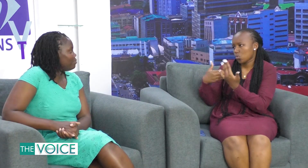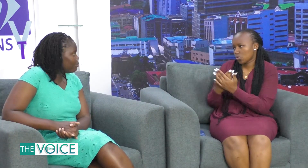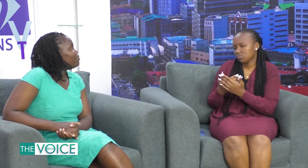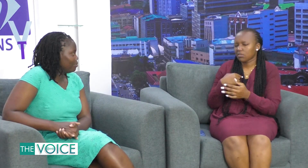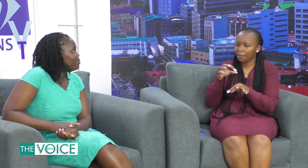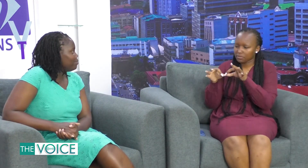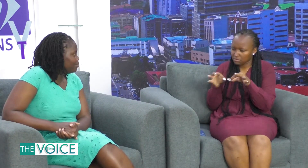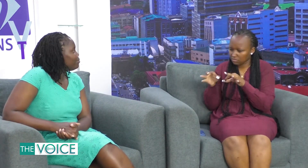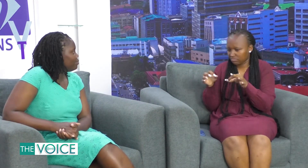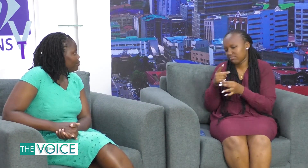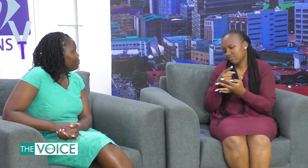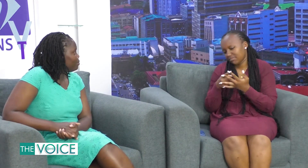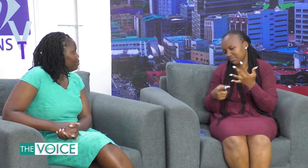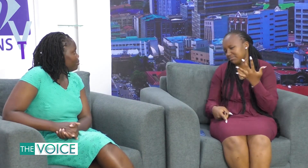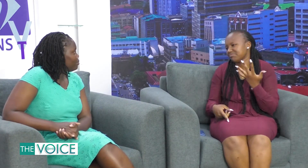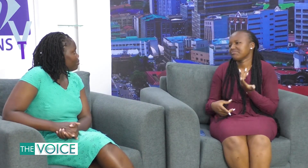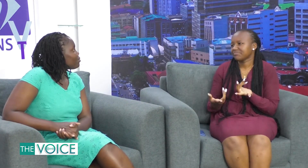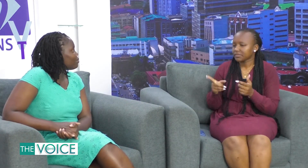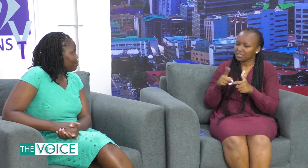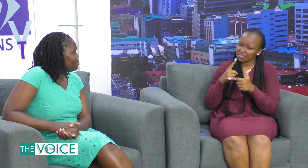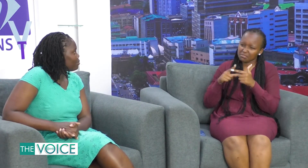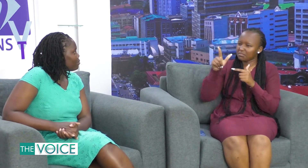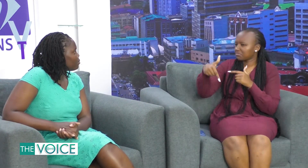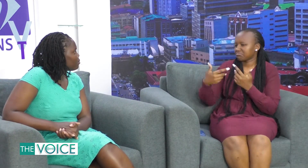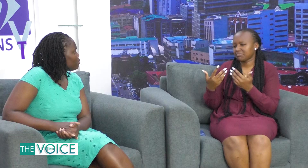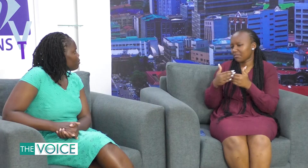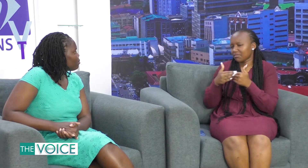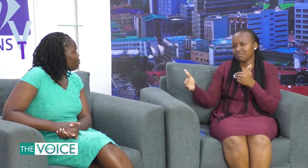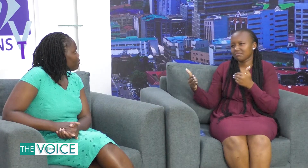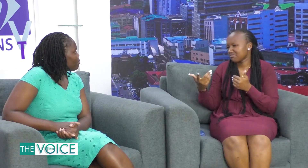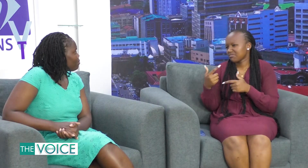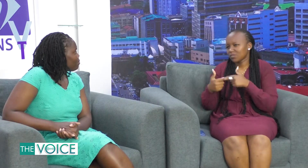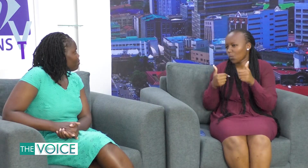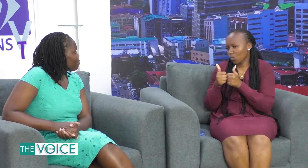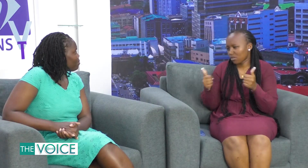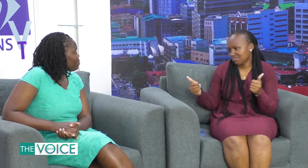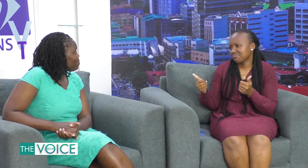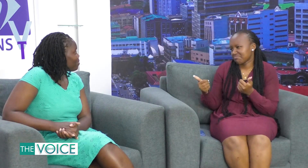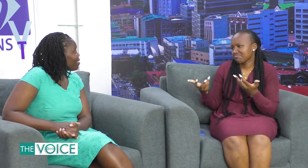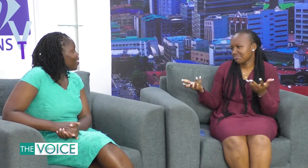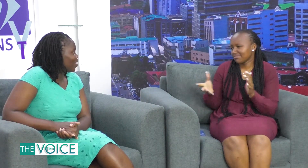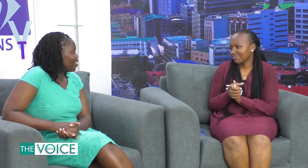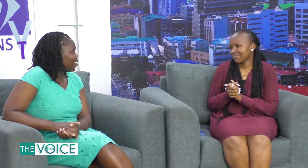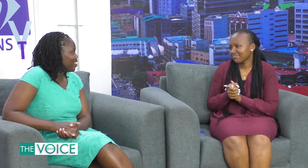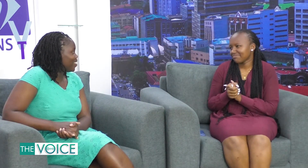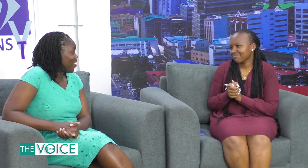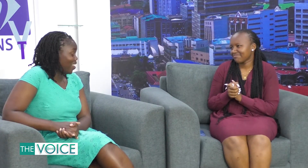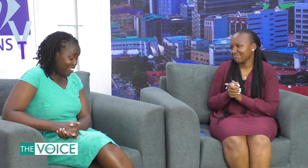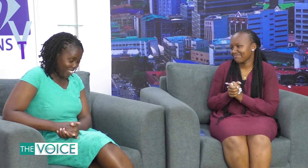So I told them, yes, I'm deaf, but I can. I have some voice. So from then, we